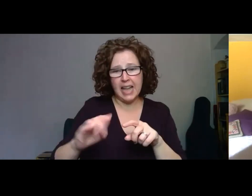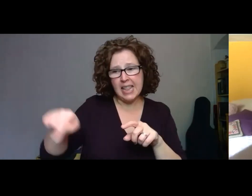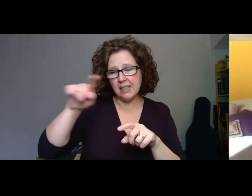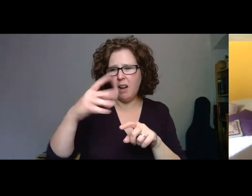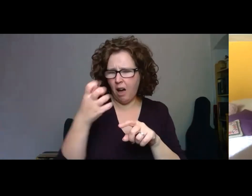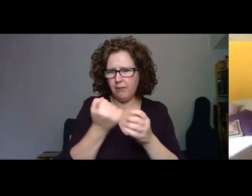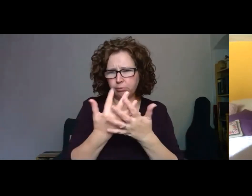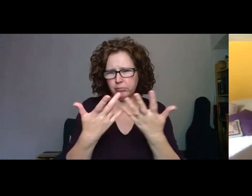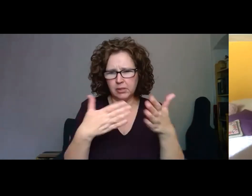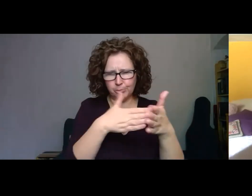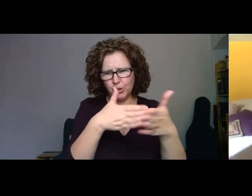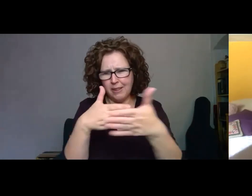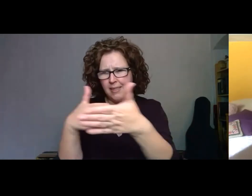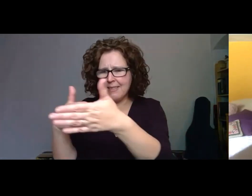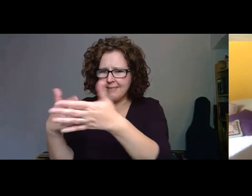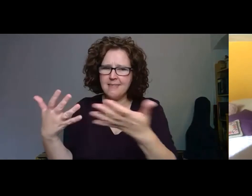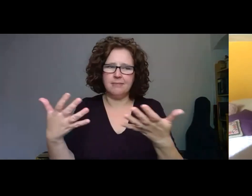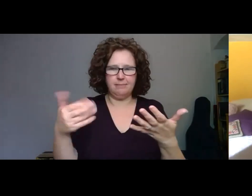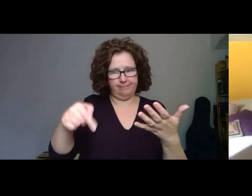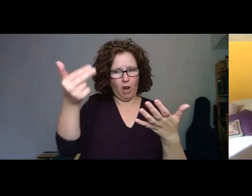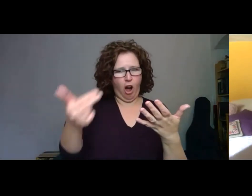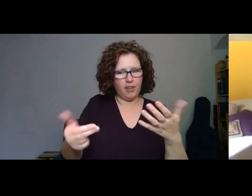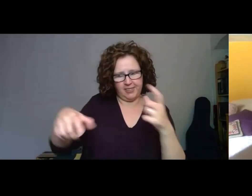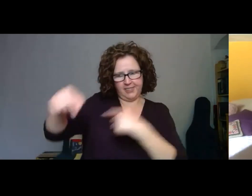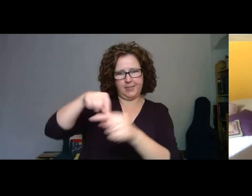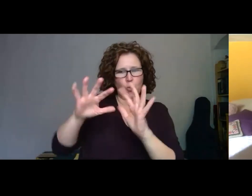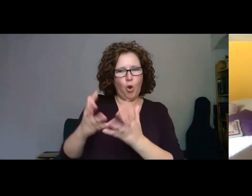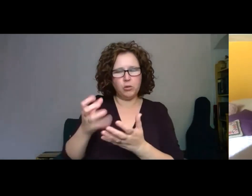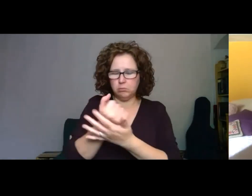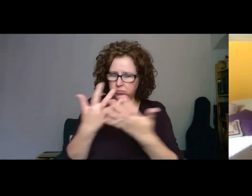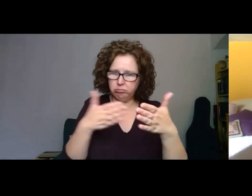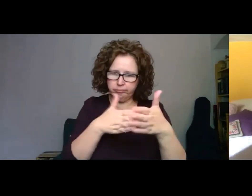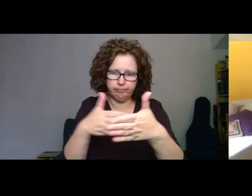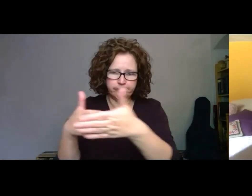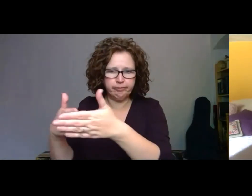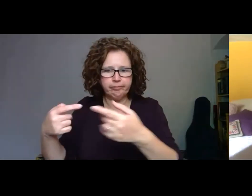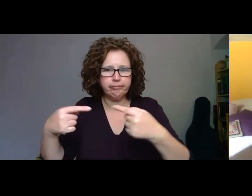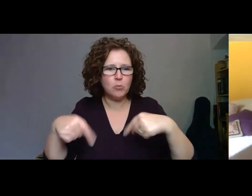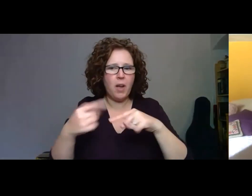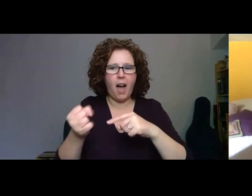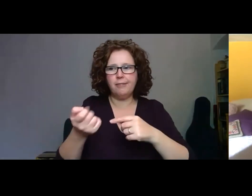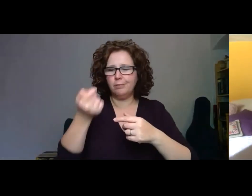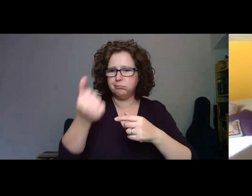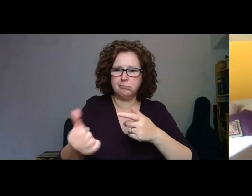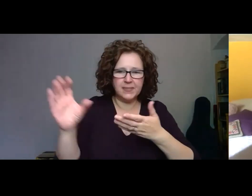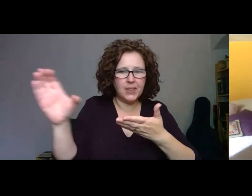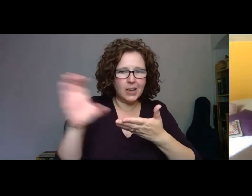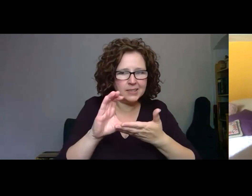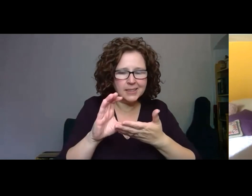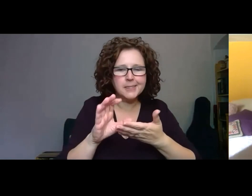barrier within the arts sector. We face funding, lack of funding. This is